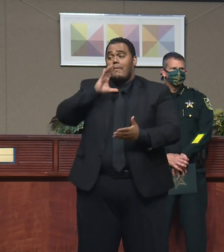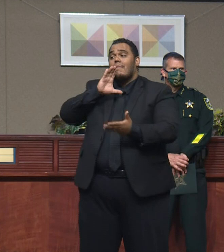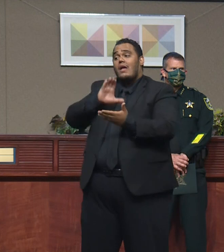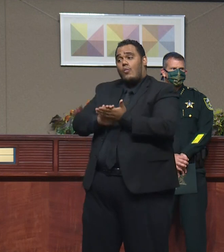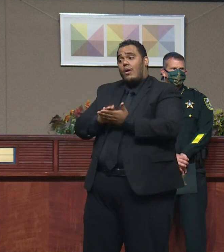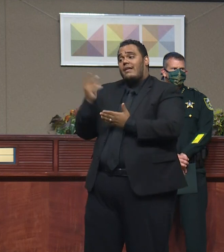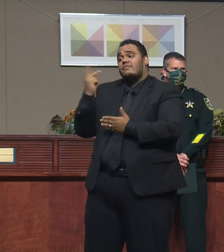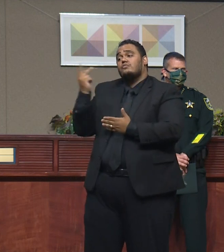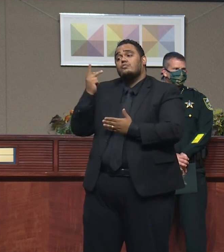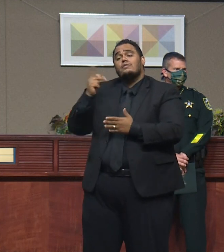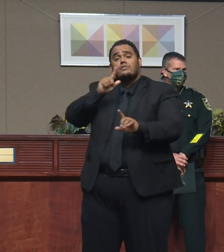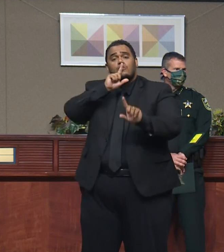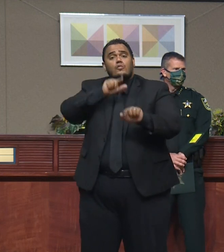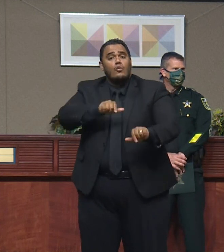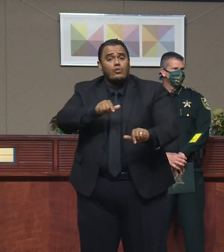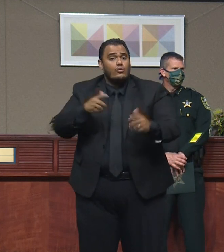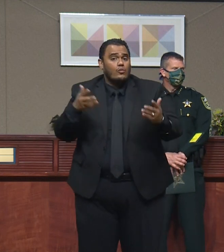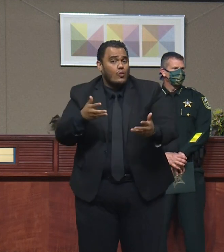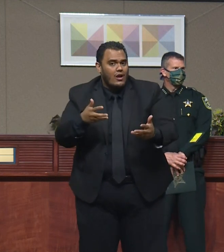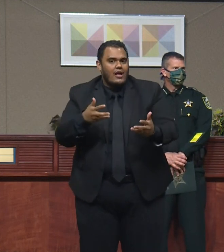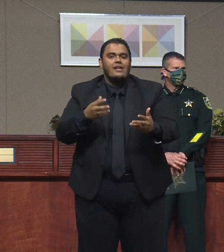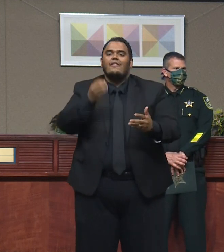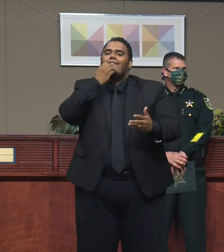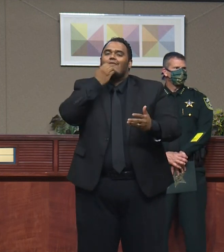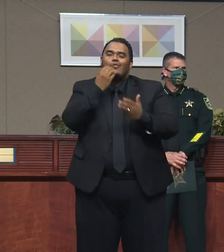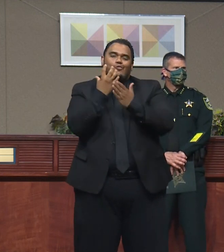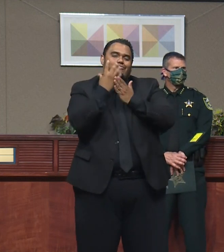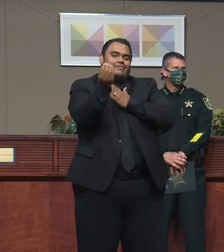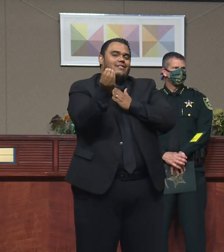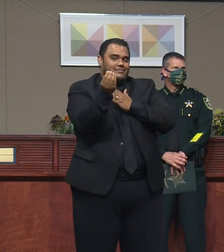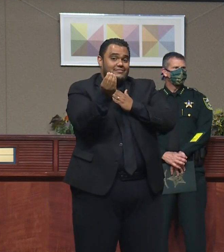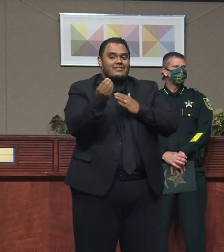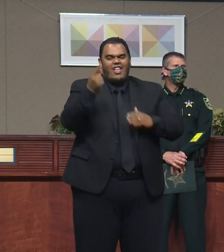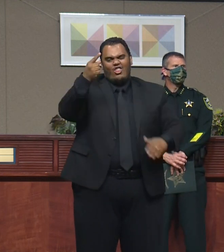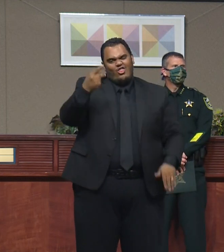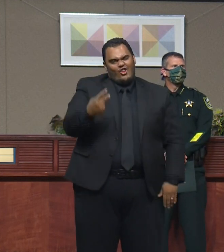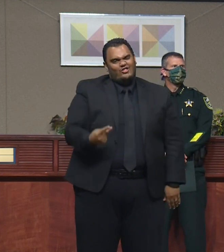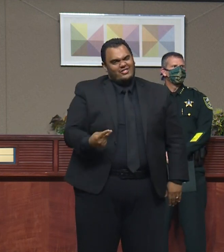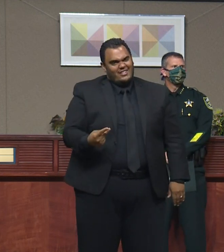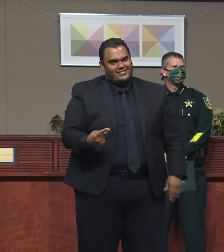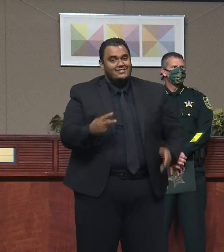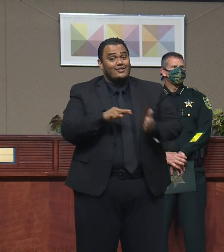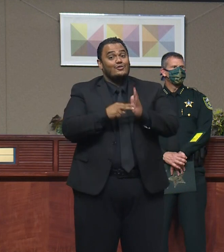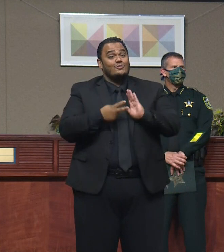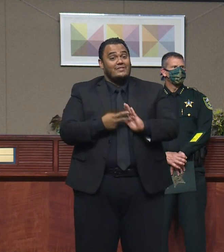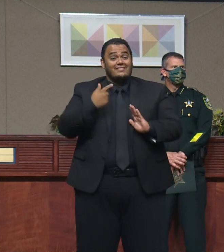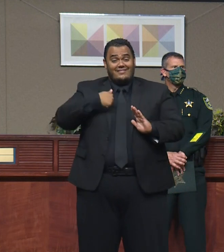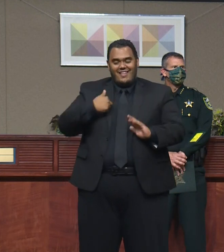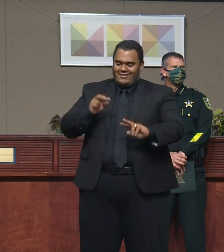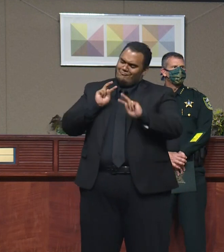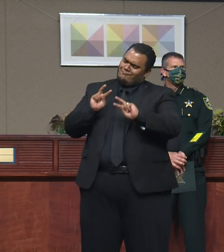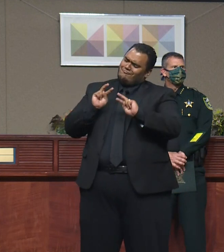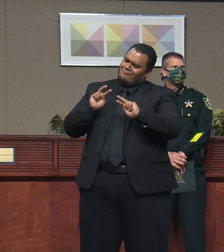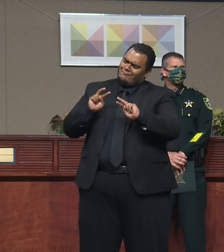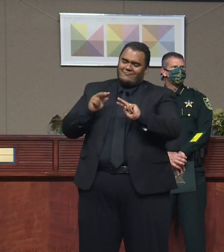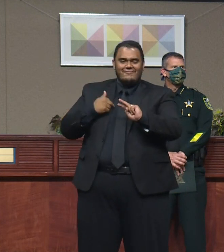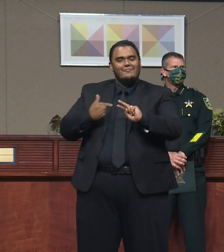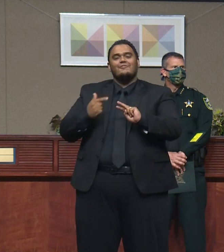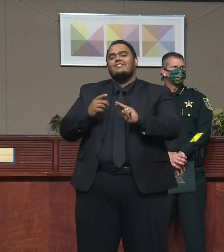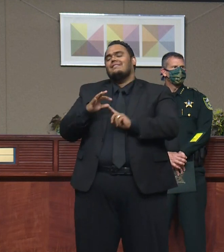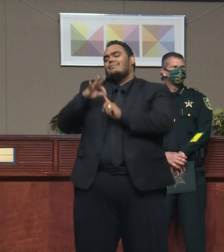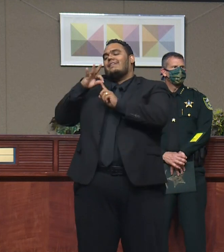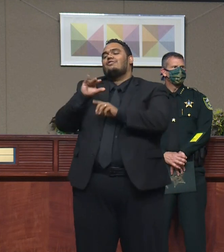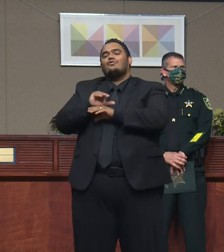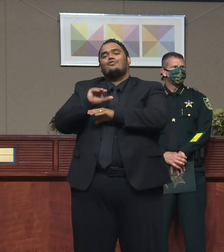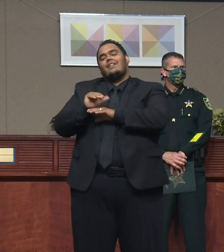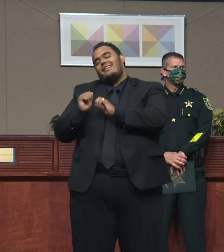order takeout these days on Thursdays, and I always look forward to spending a special evening with her when she's in